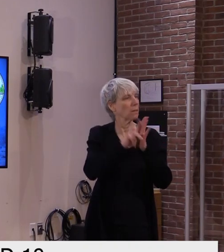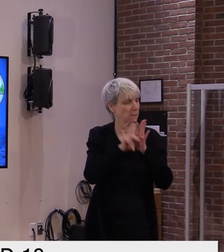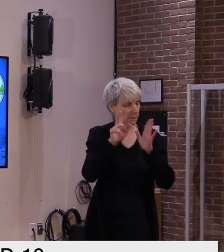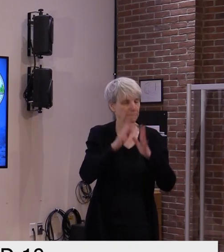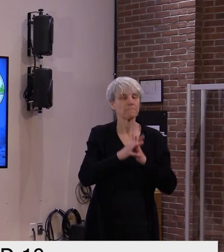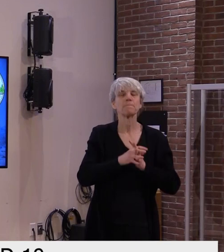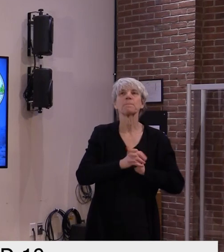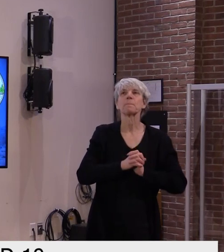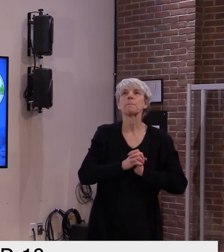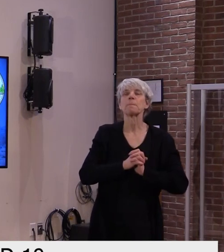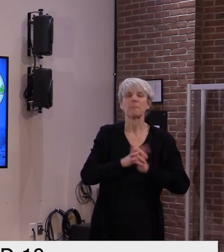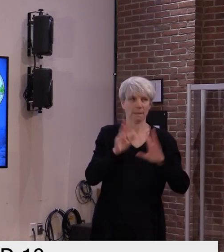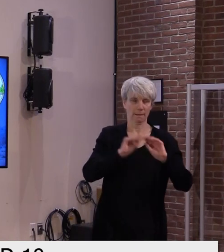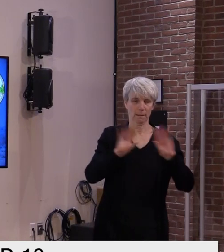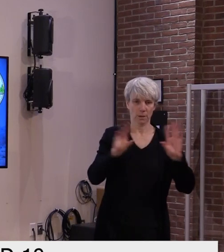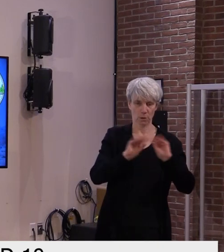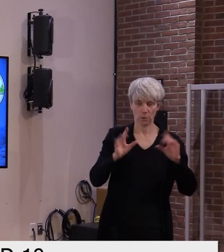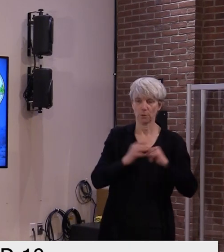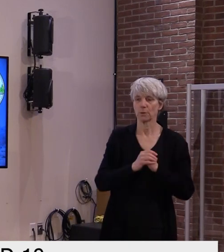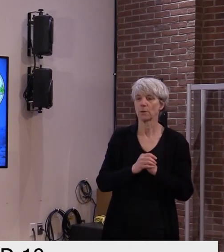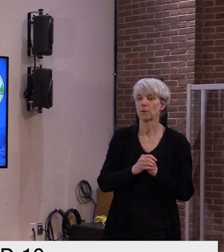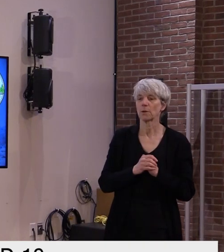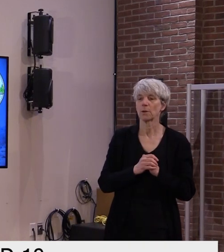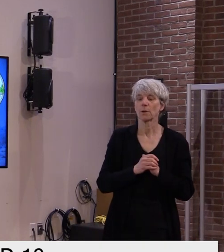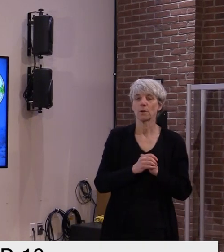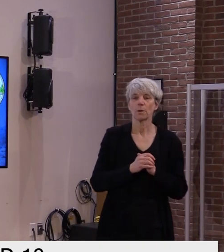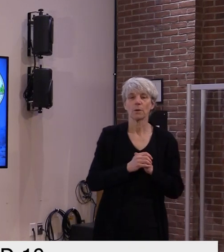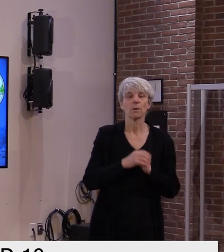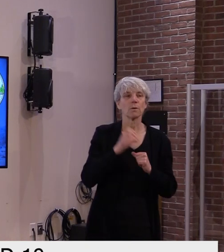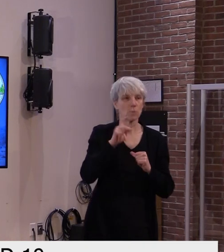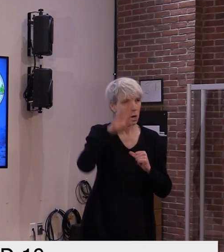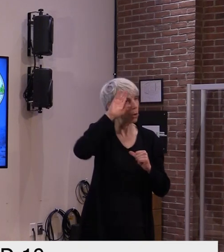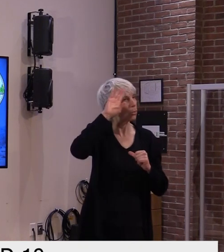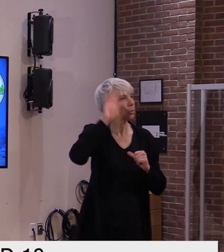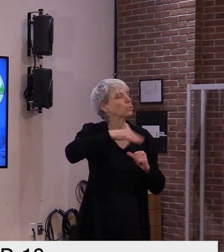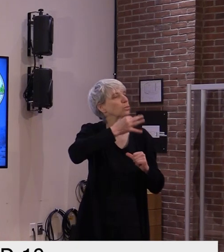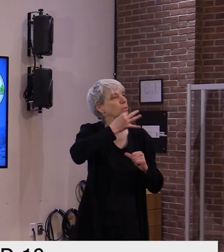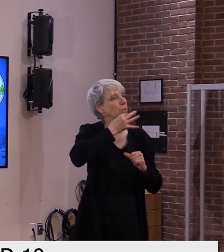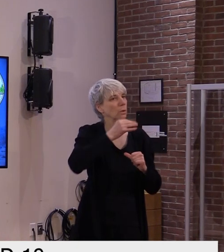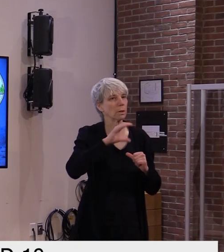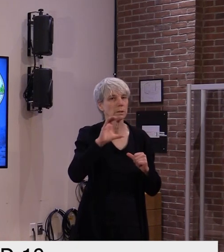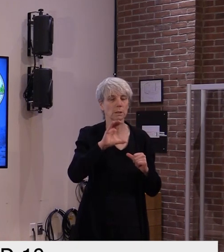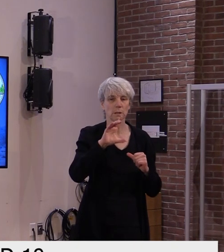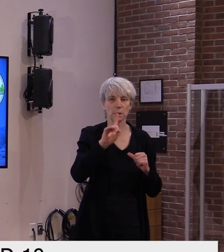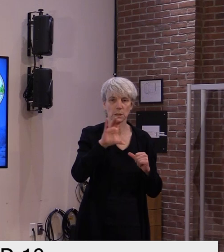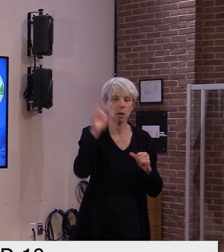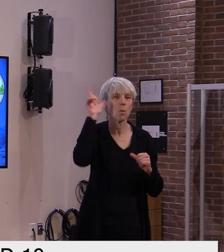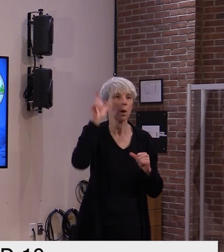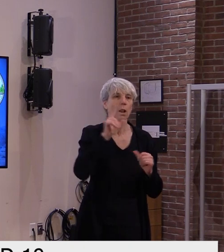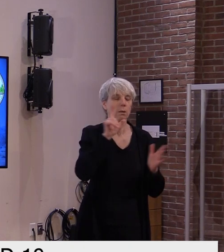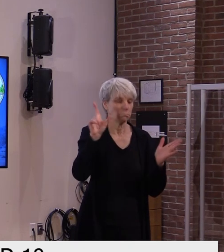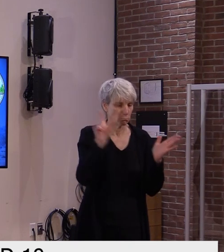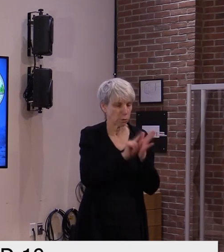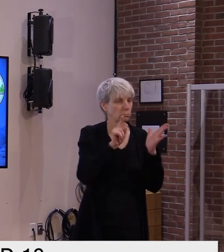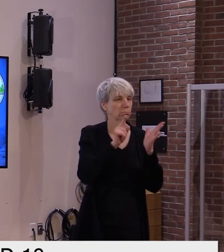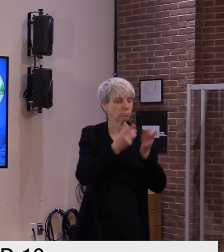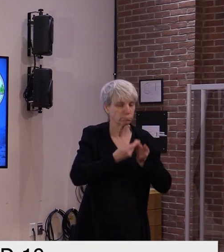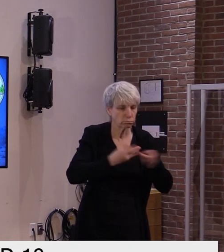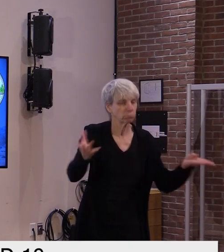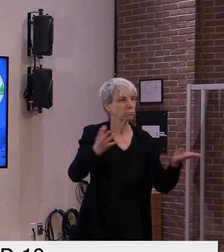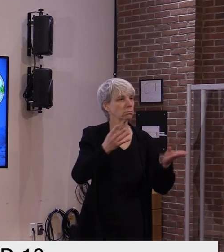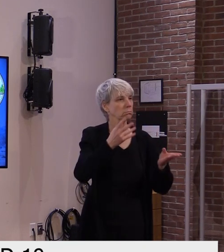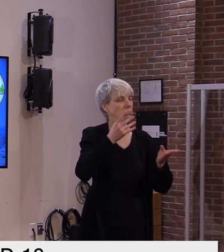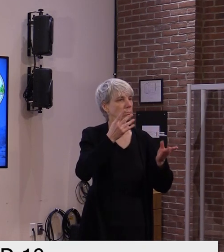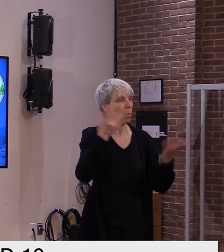questions. Do these forthcoming recommendations on just vaccinating